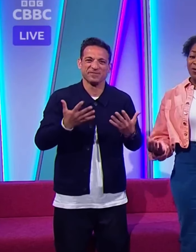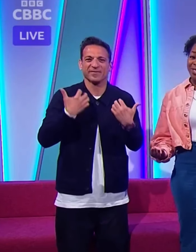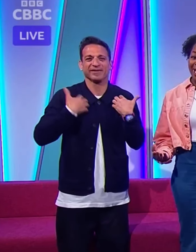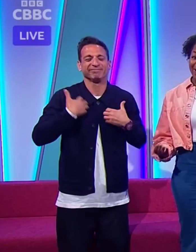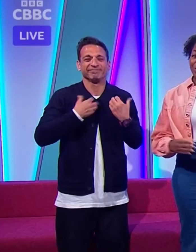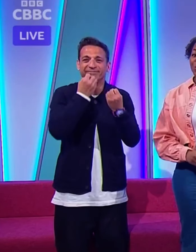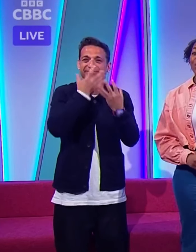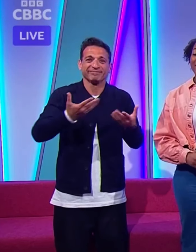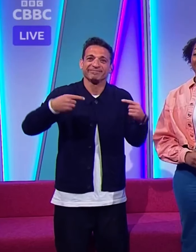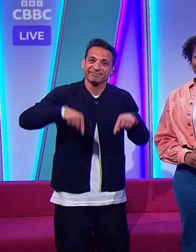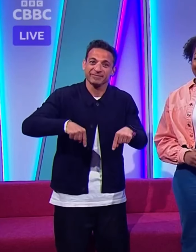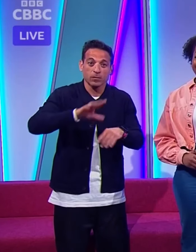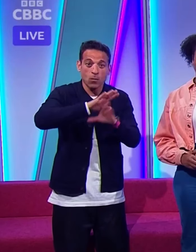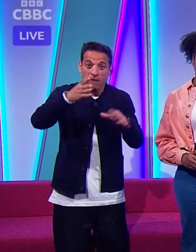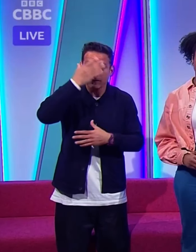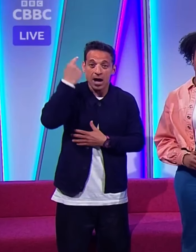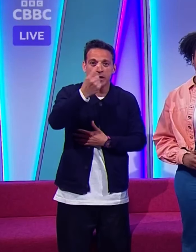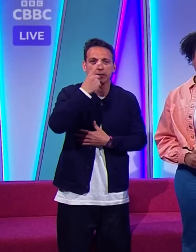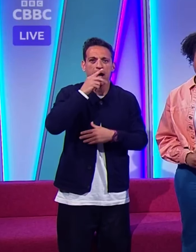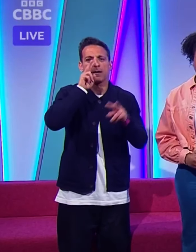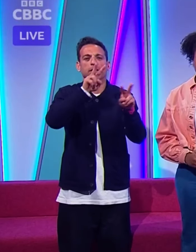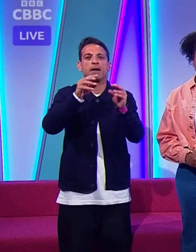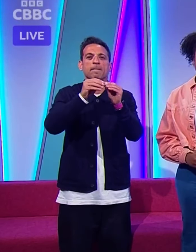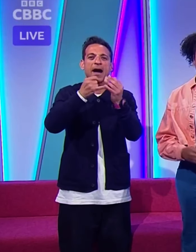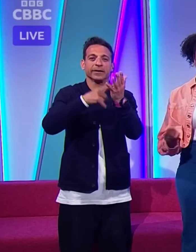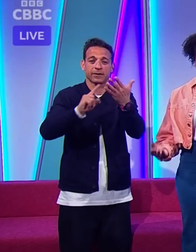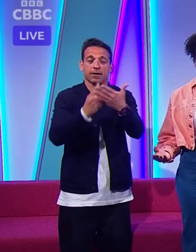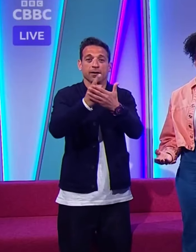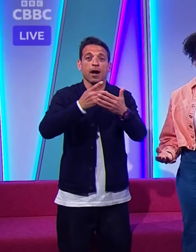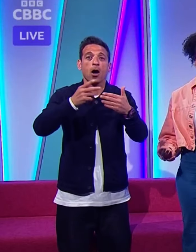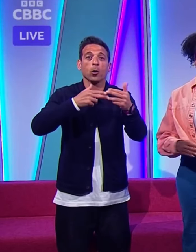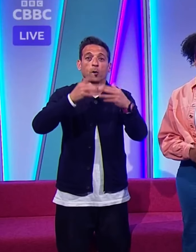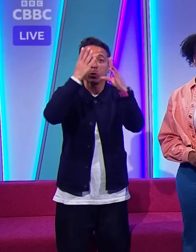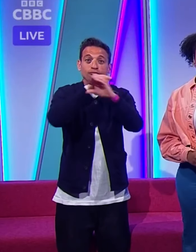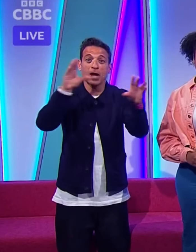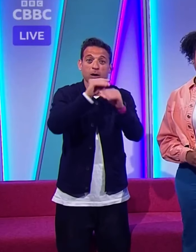Don't forget, you can watch a BSL version of the Newsround Bulletin every